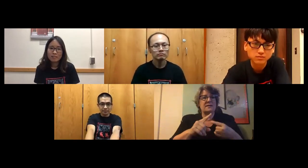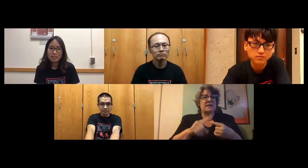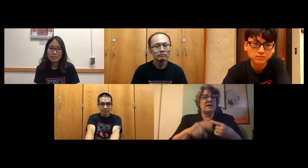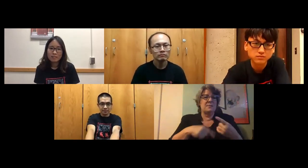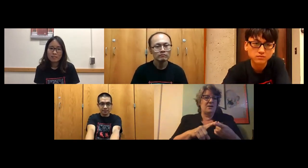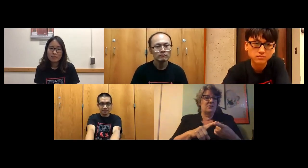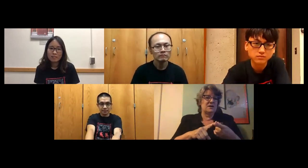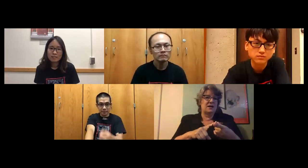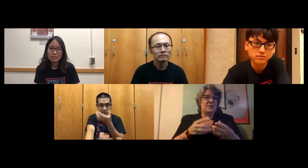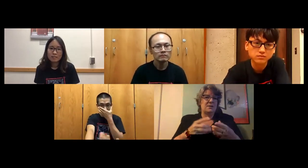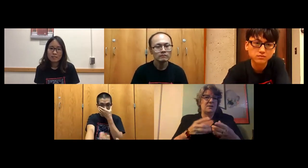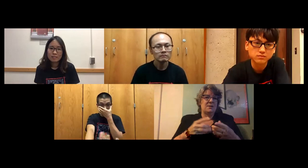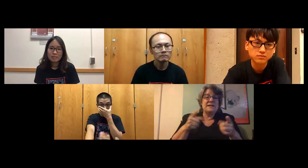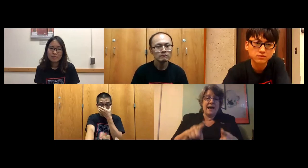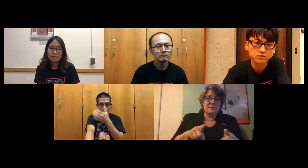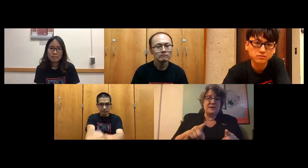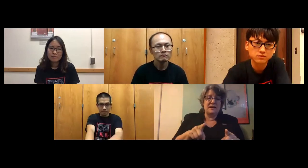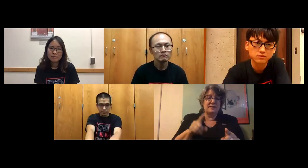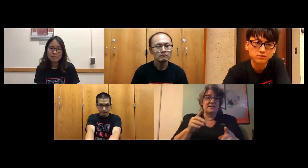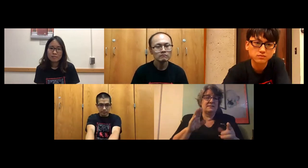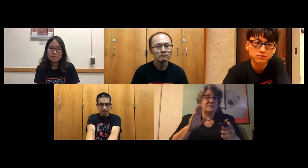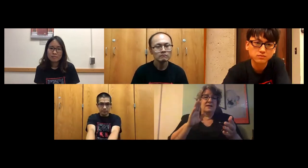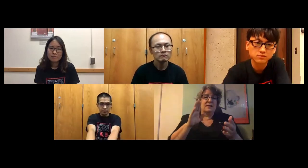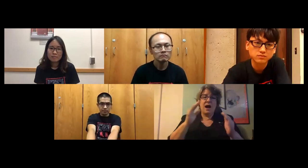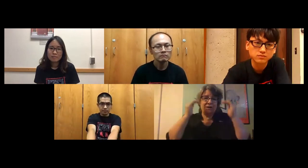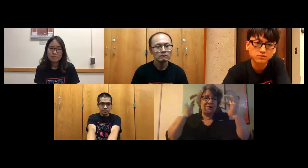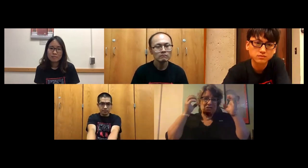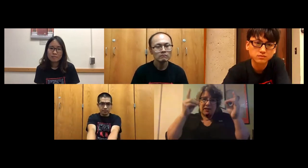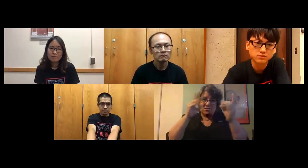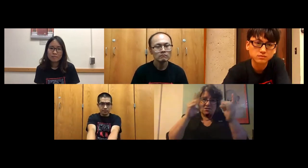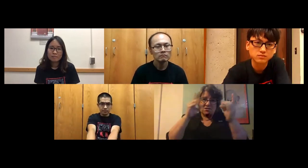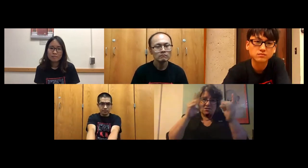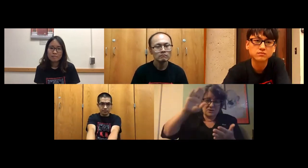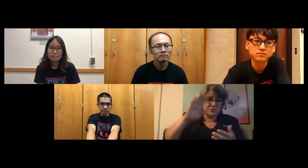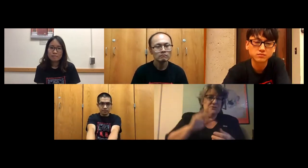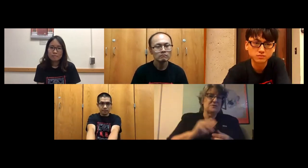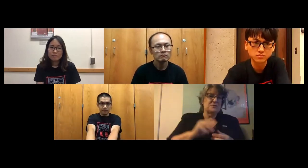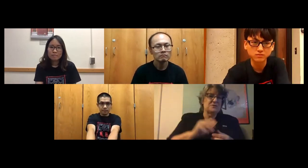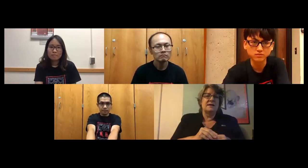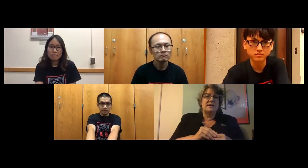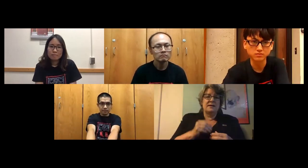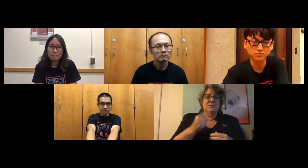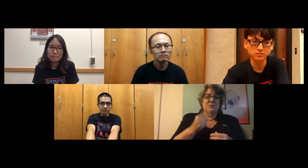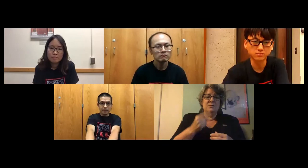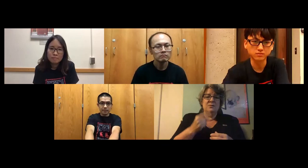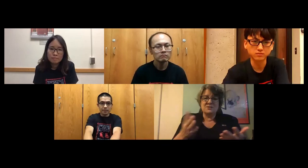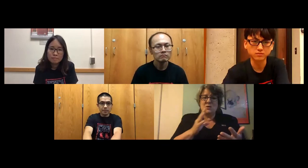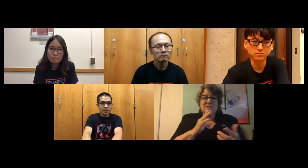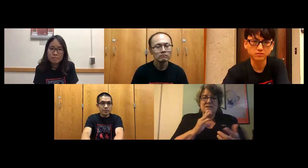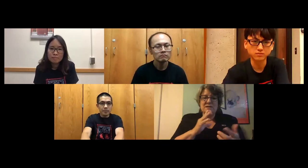we will be talking about what's happening in higher education at the university. And one of the